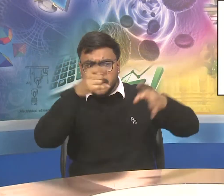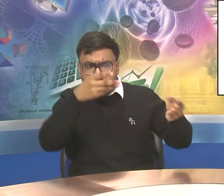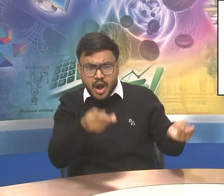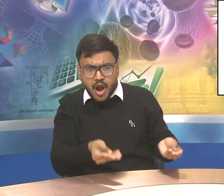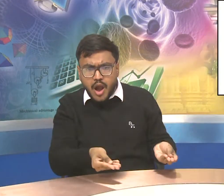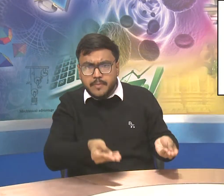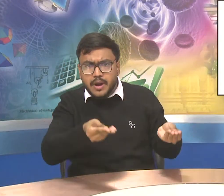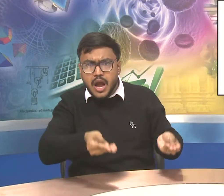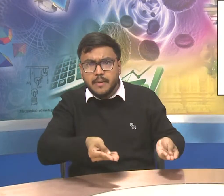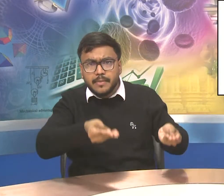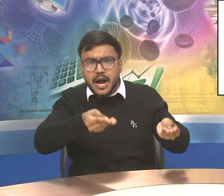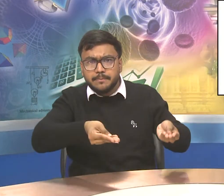Seventh,